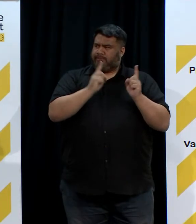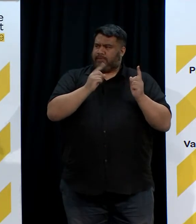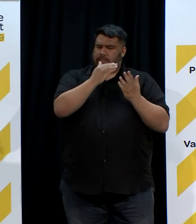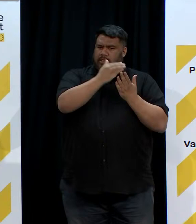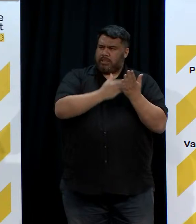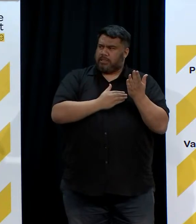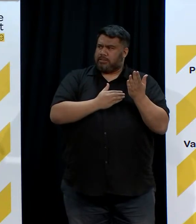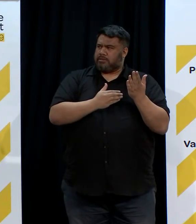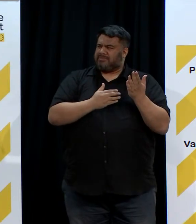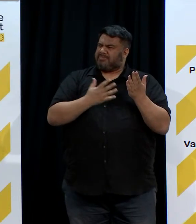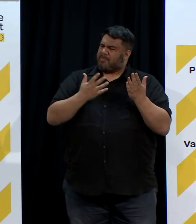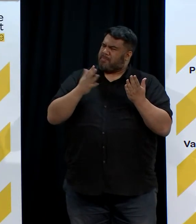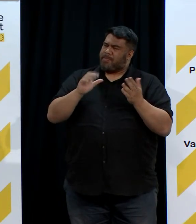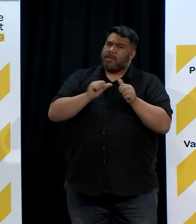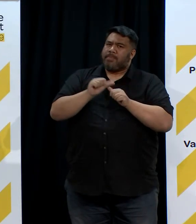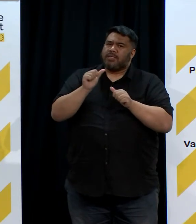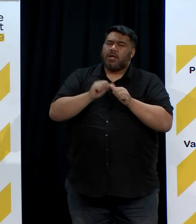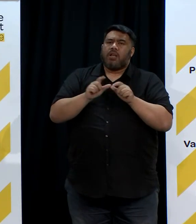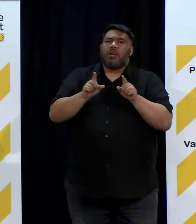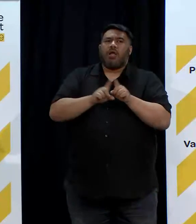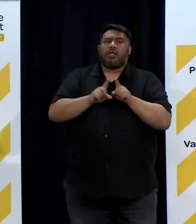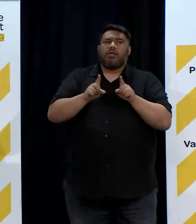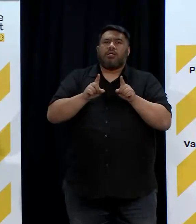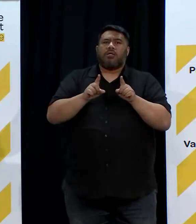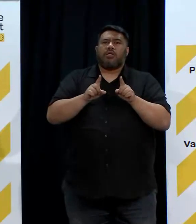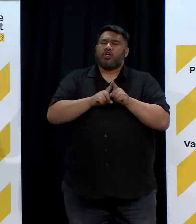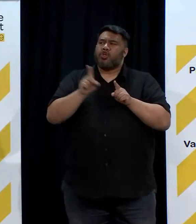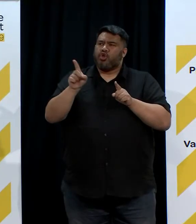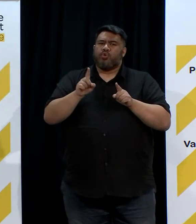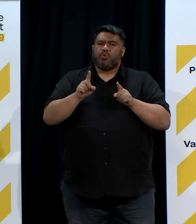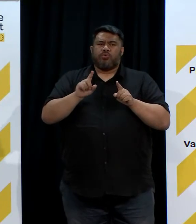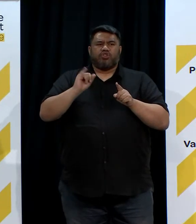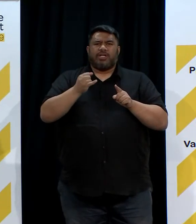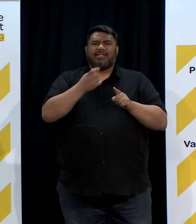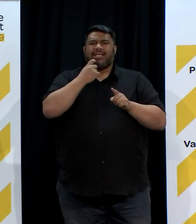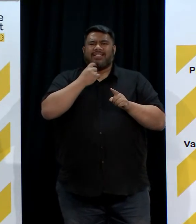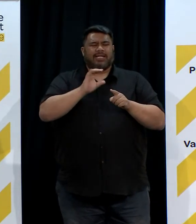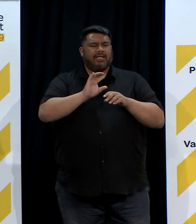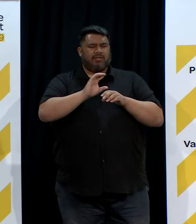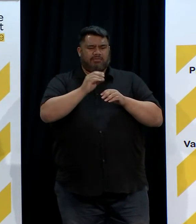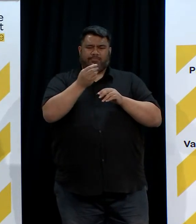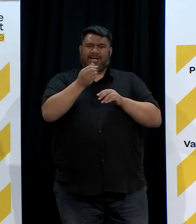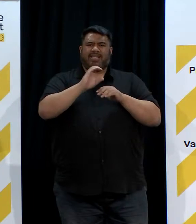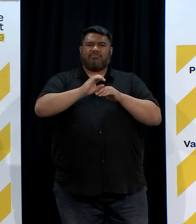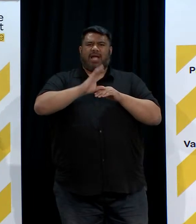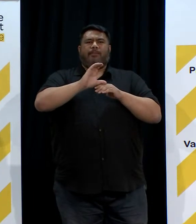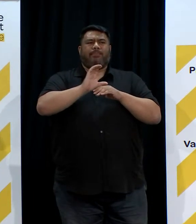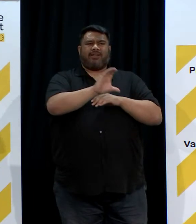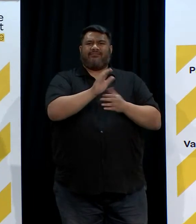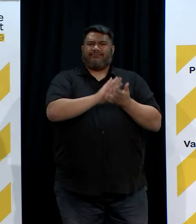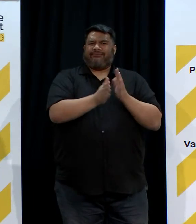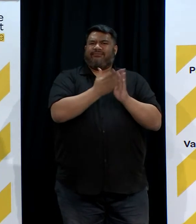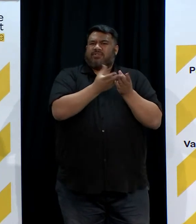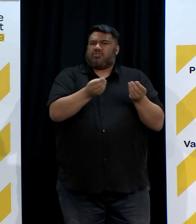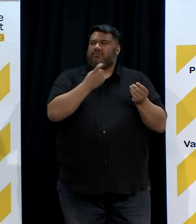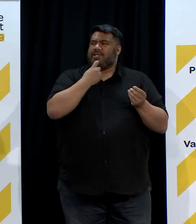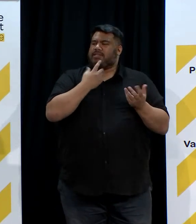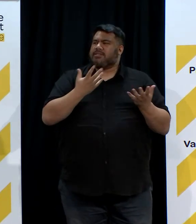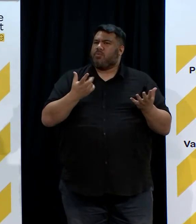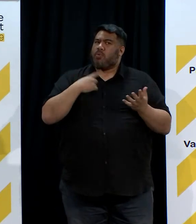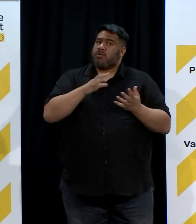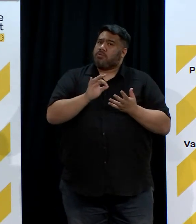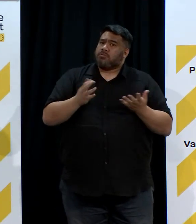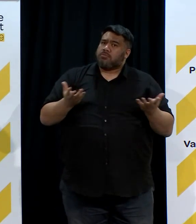actually forget about the fact that it's understood and just give them more money because it's so, just what's going on is very